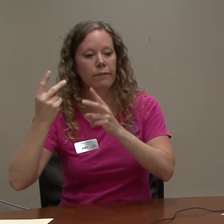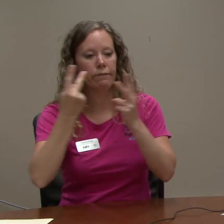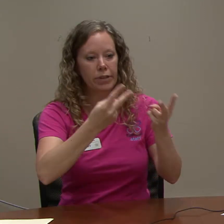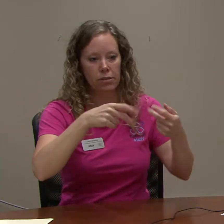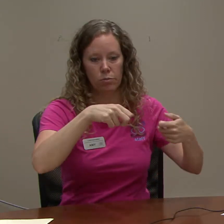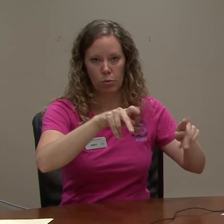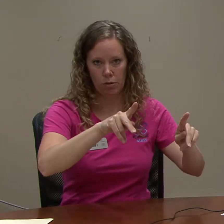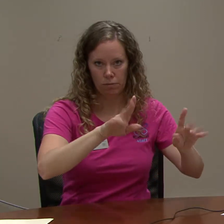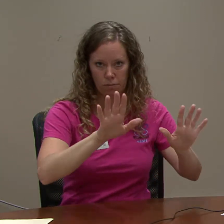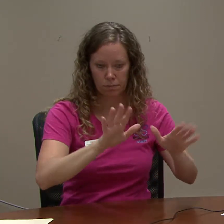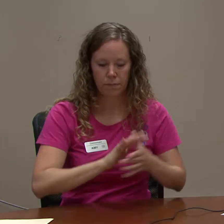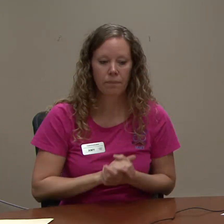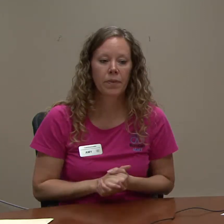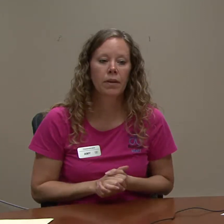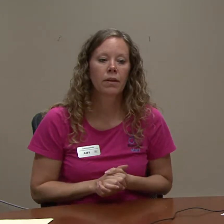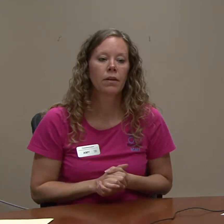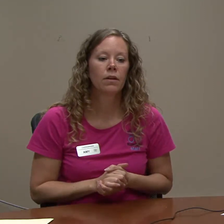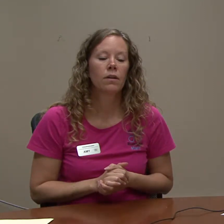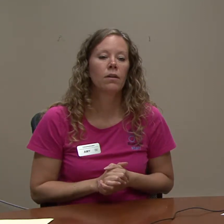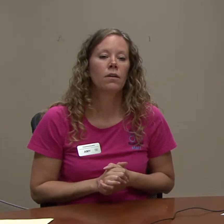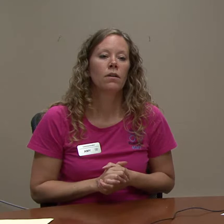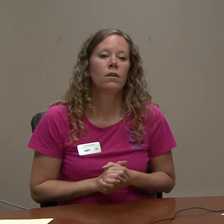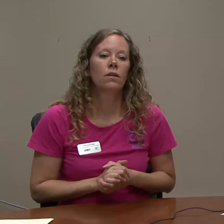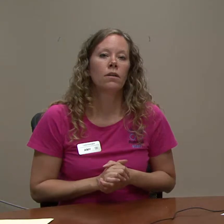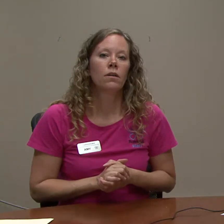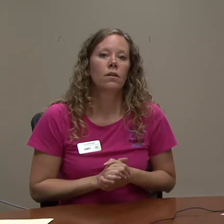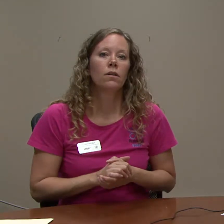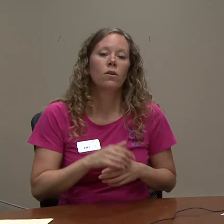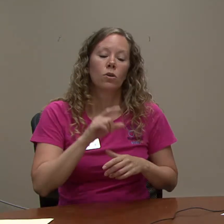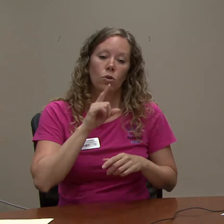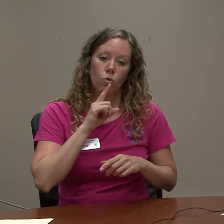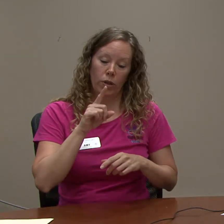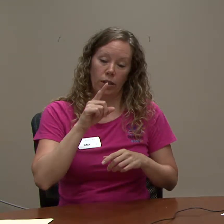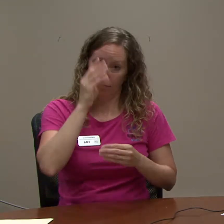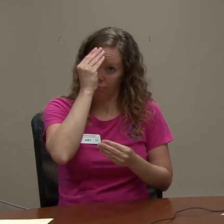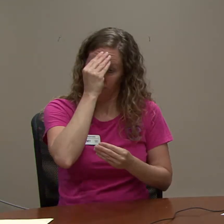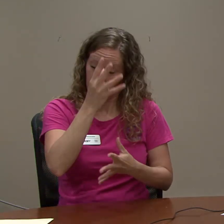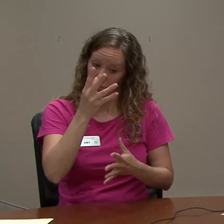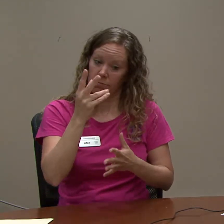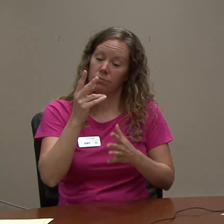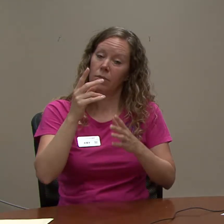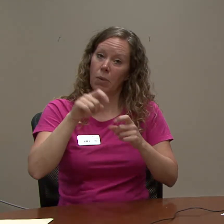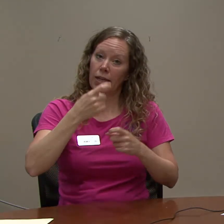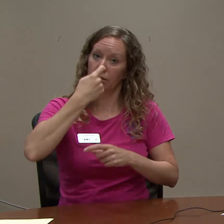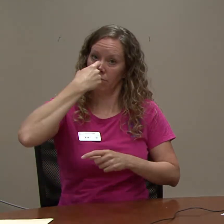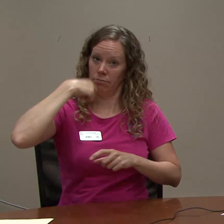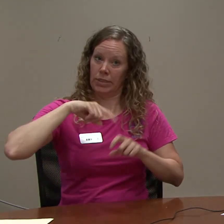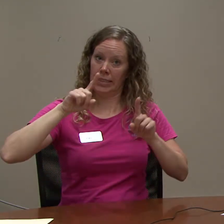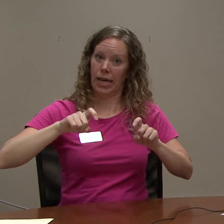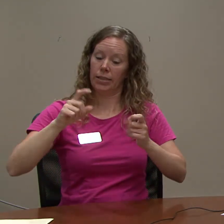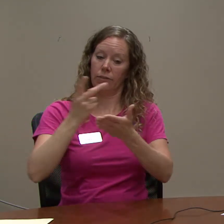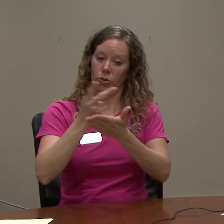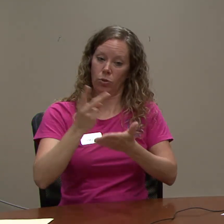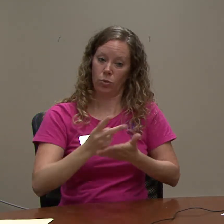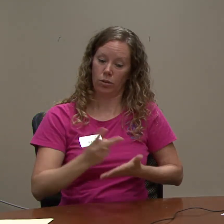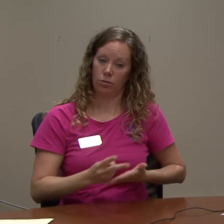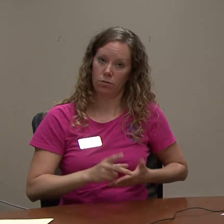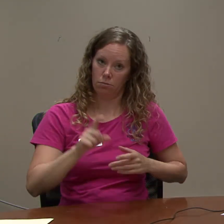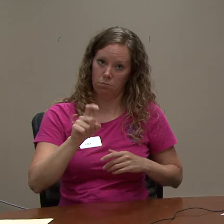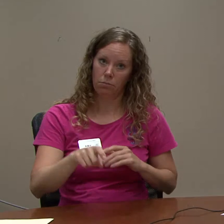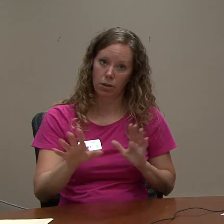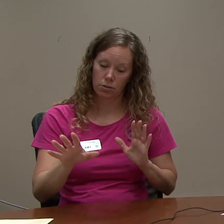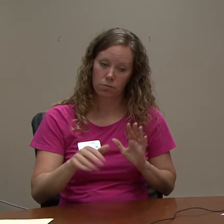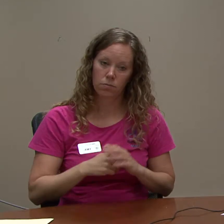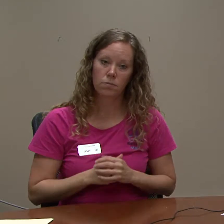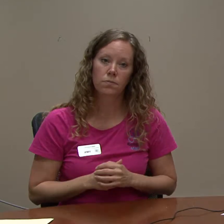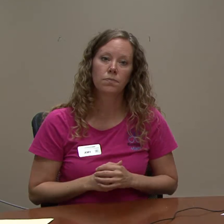we understand, this means that you need to get tested every 2 weeks. And also to make sure that